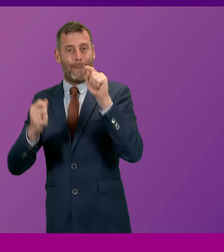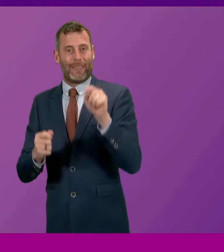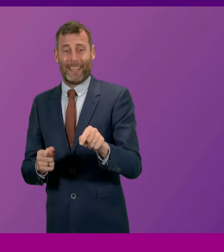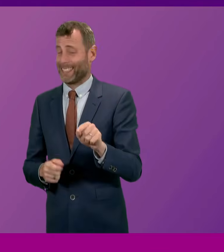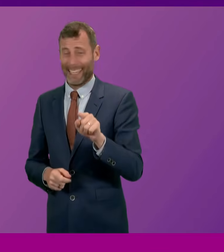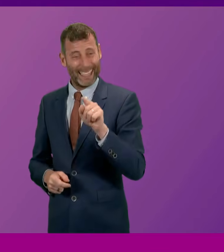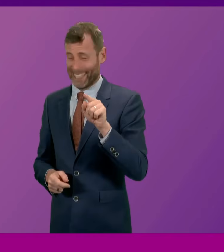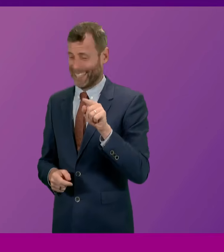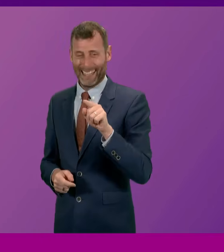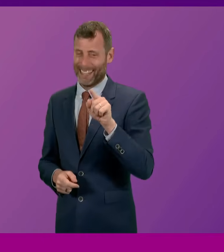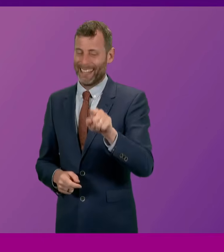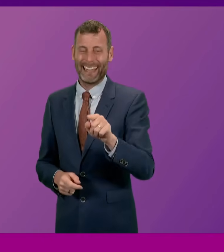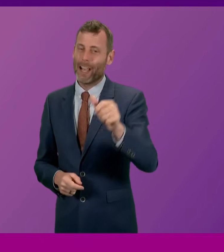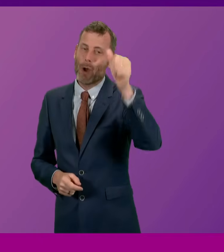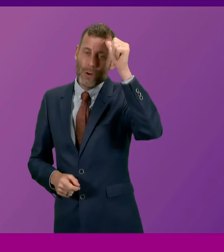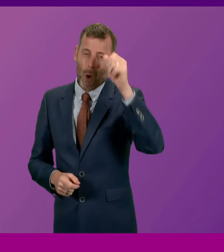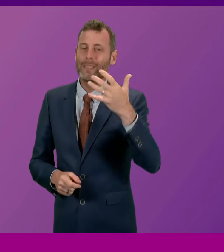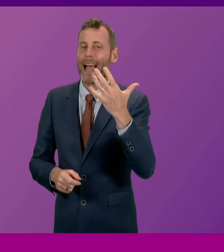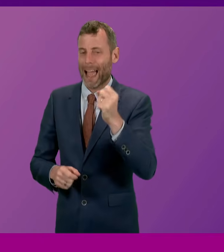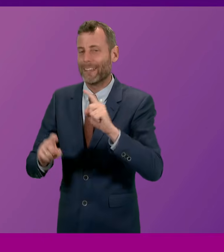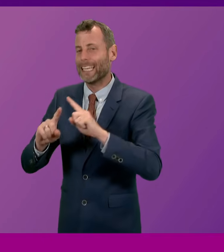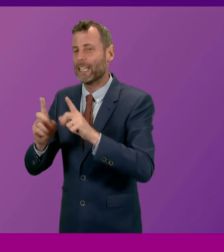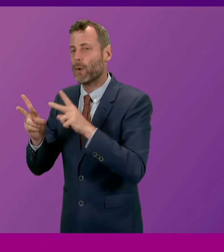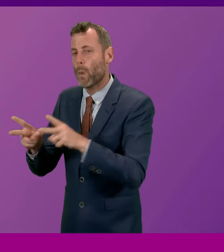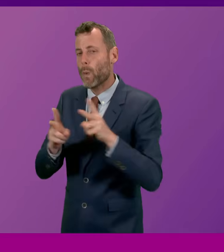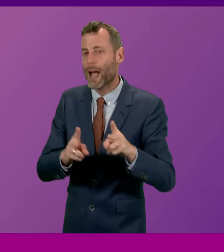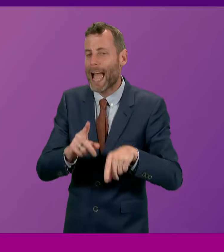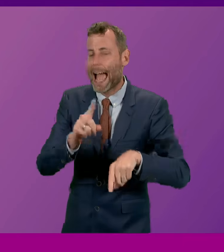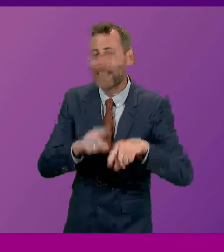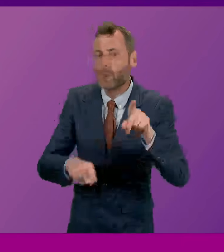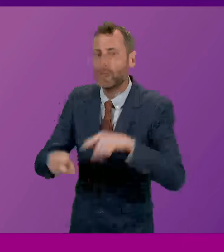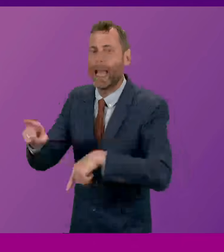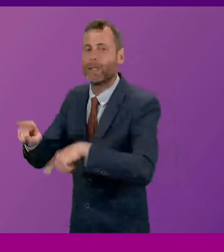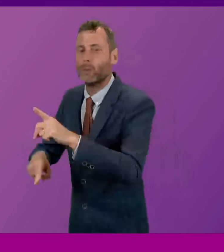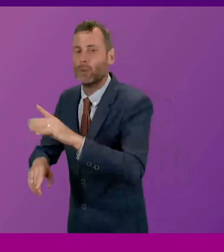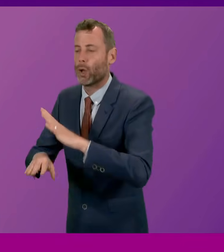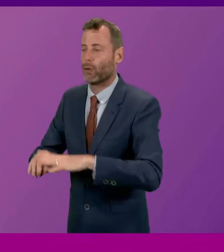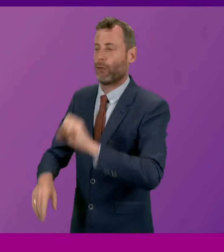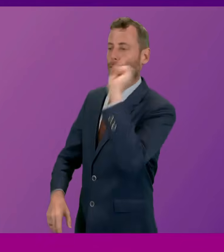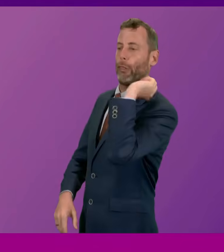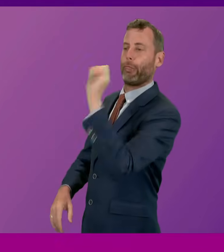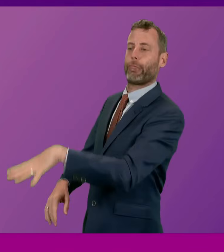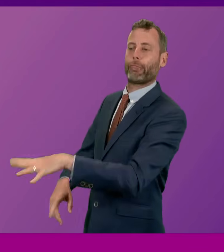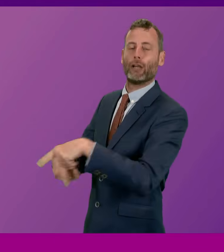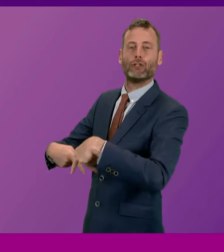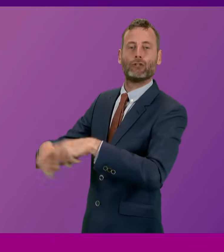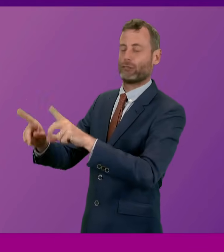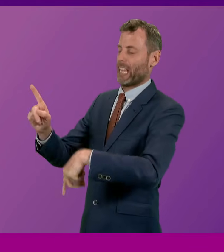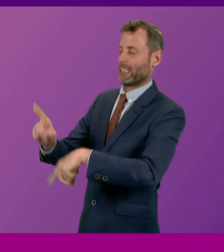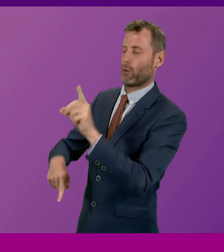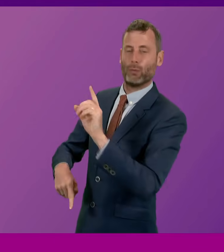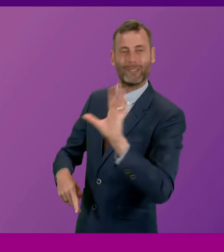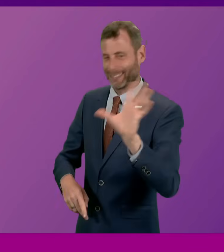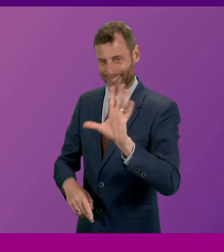knows fine well, there are different types of exclusion rather than just putting children onto the streets as he suggests.